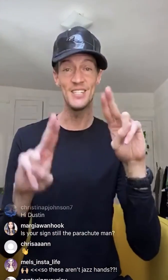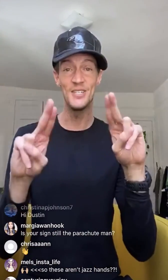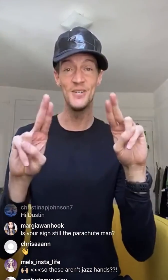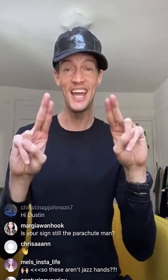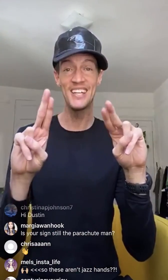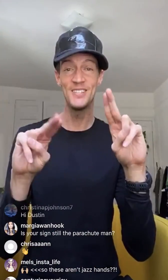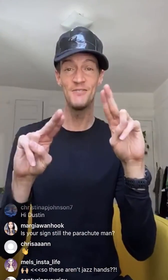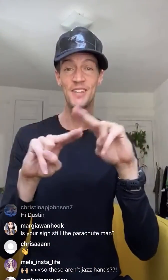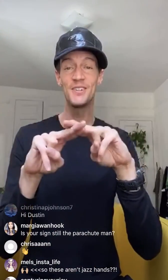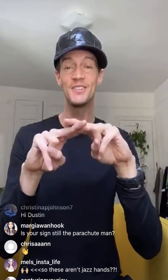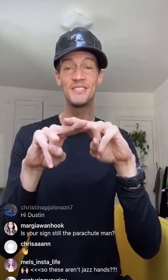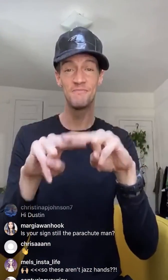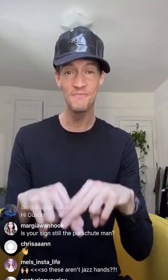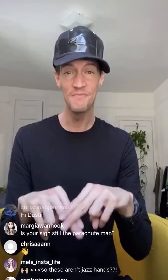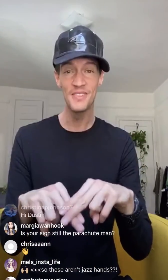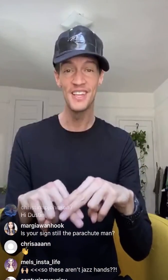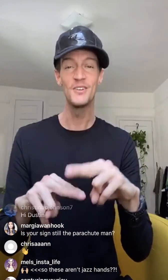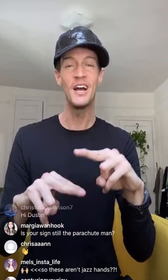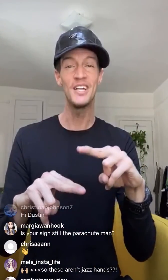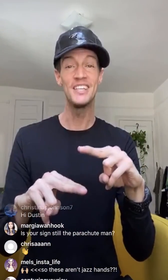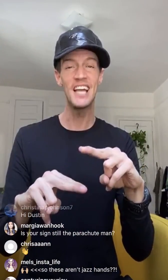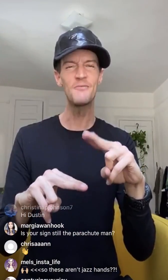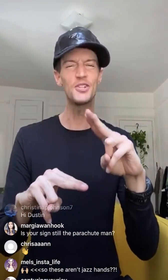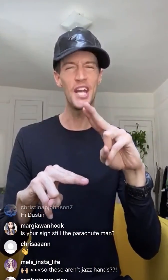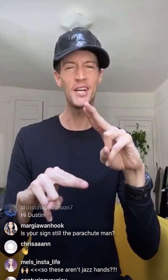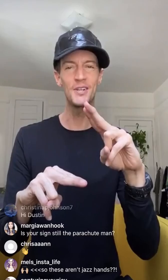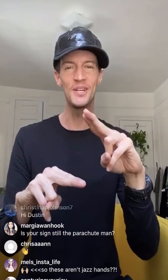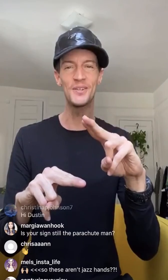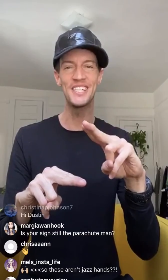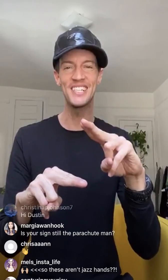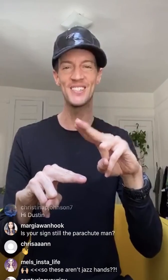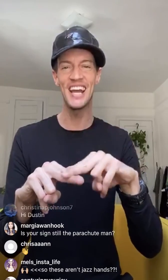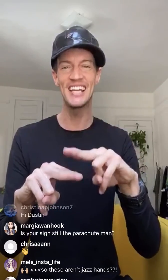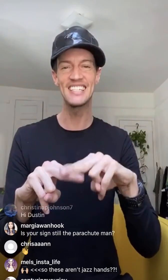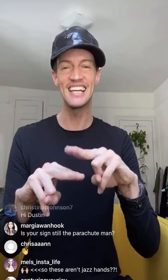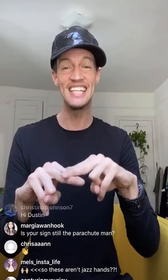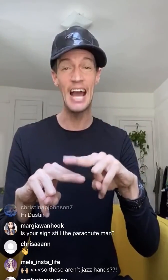signs just to create simple sentences. So I relax.